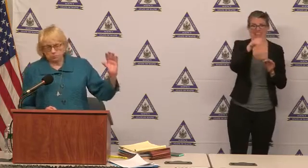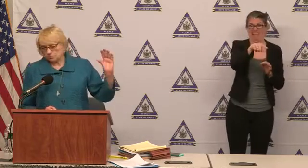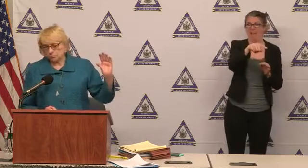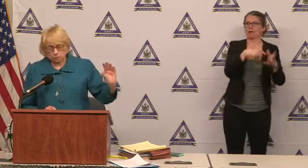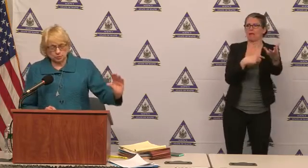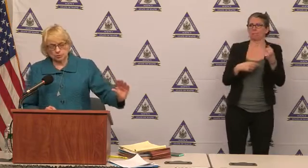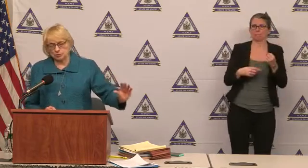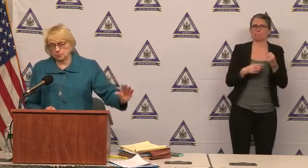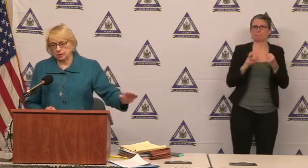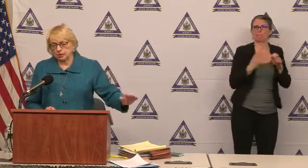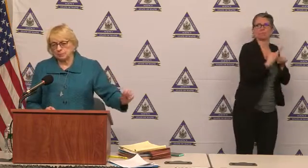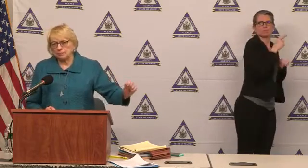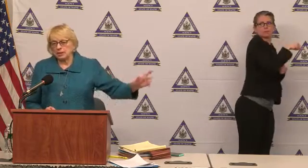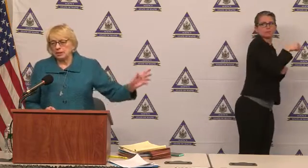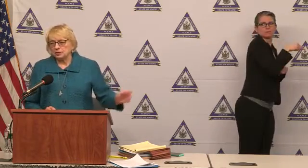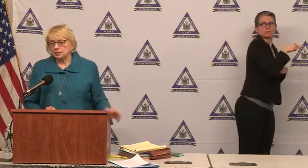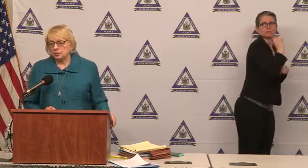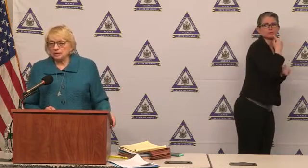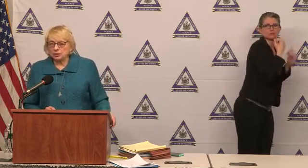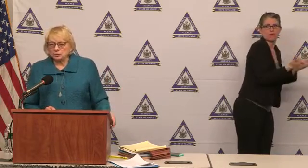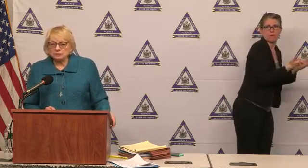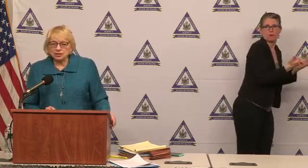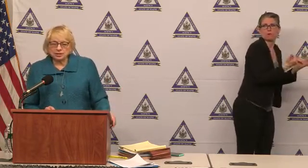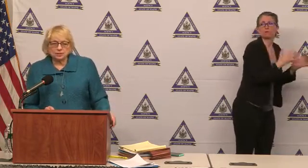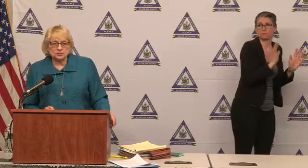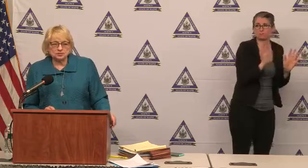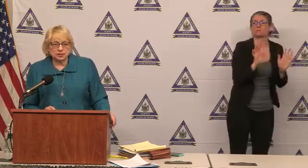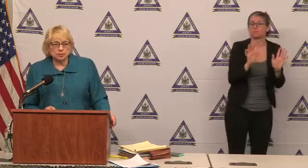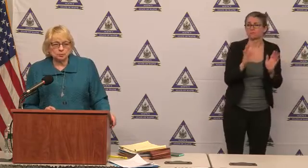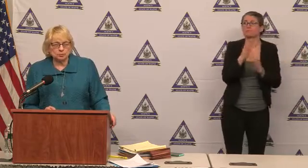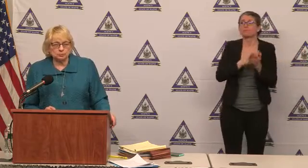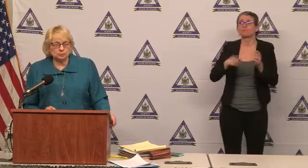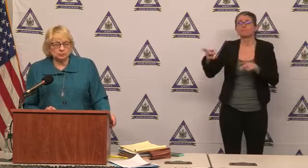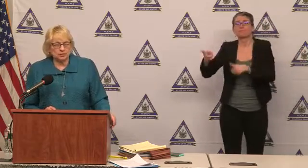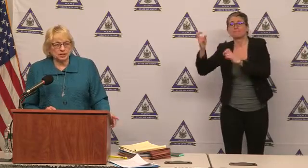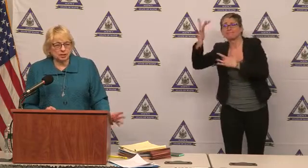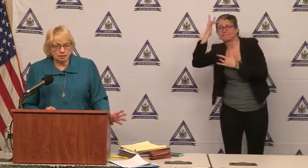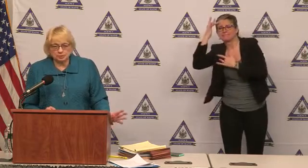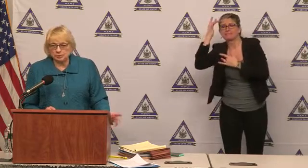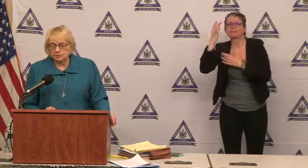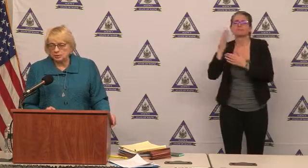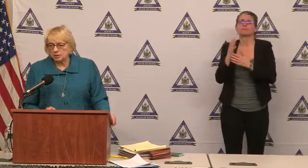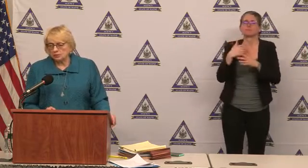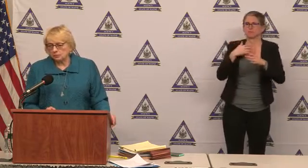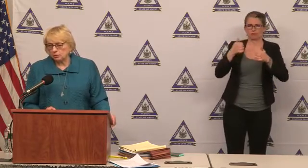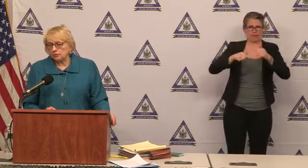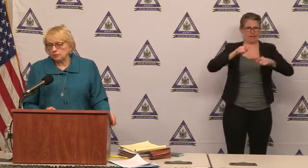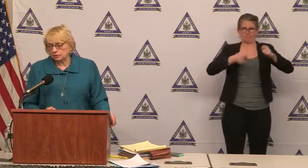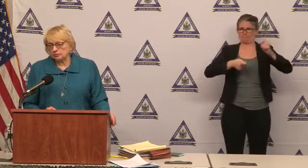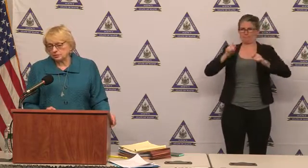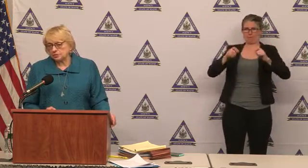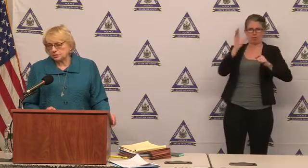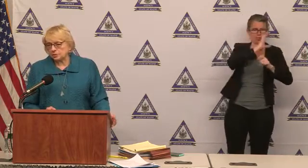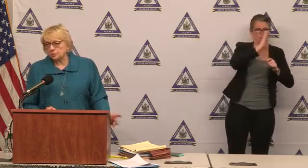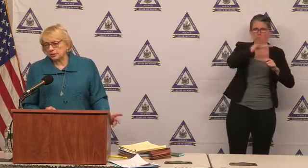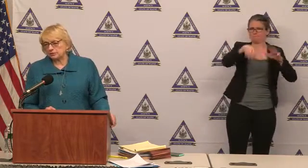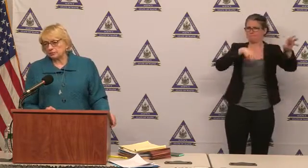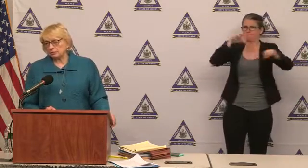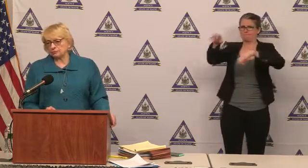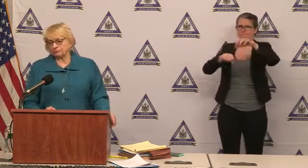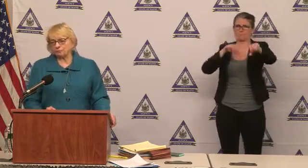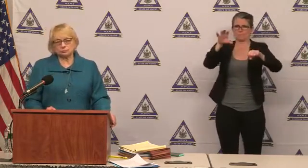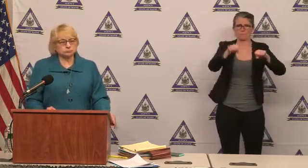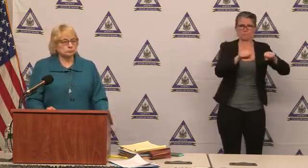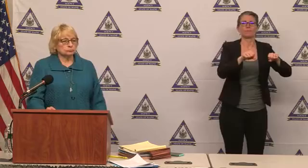with short-term training to make those ventilators available in hospitals for seriously ill